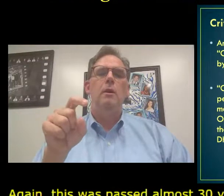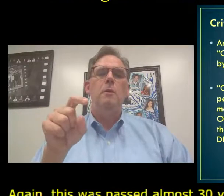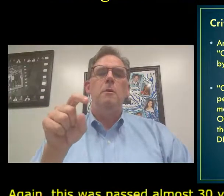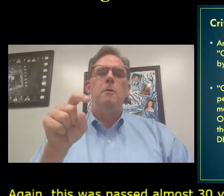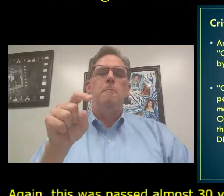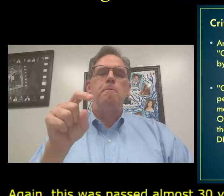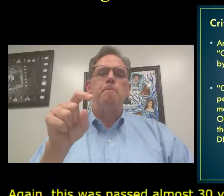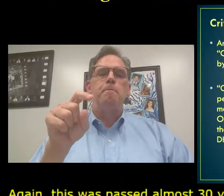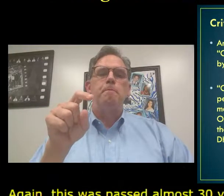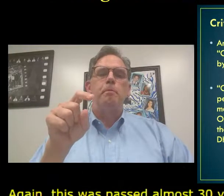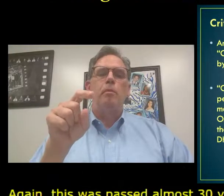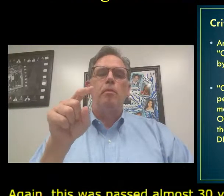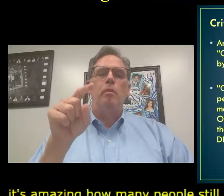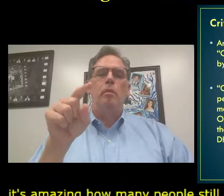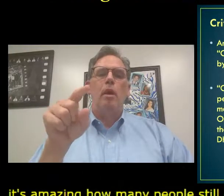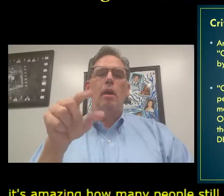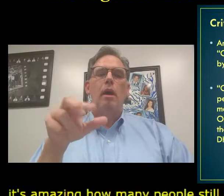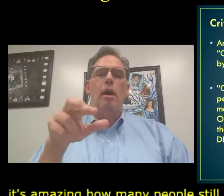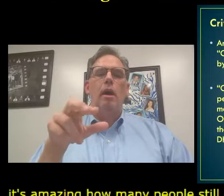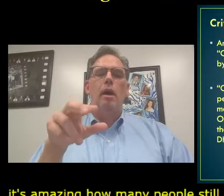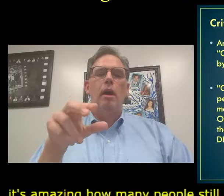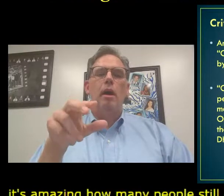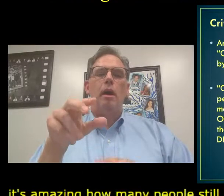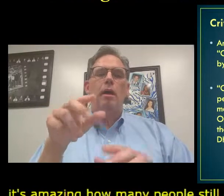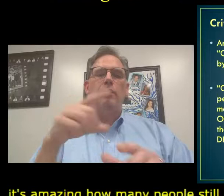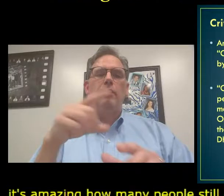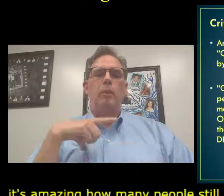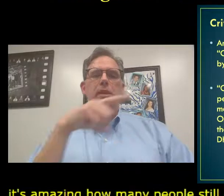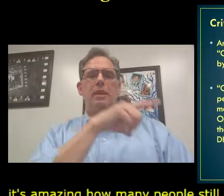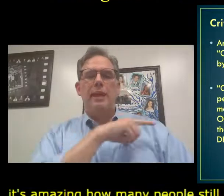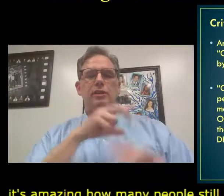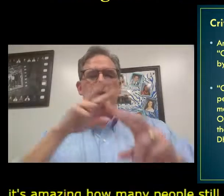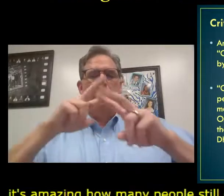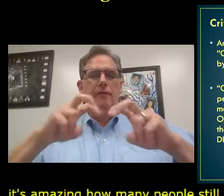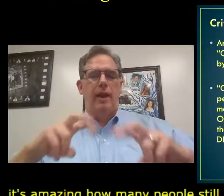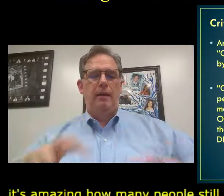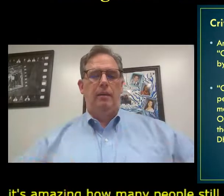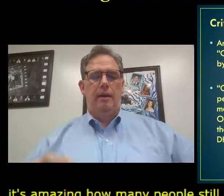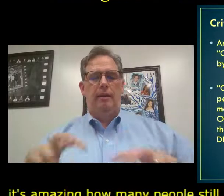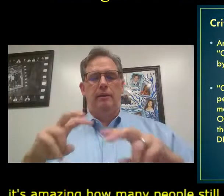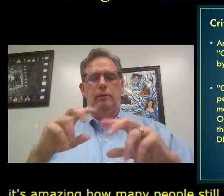Now, related to the topic of critical mass,